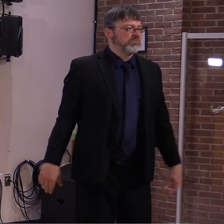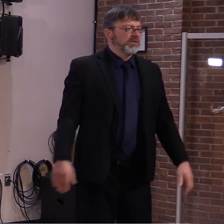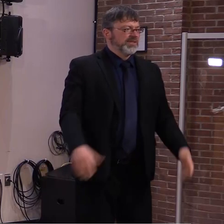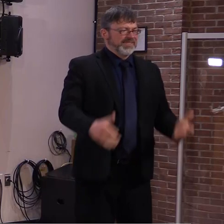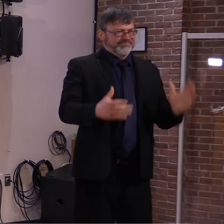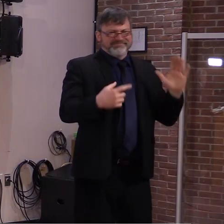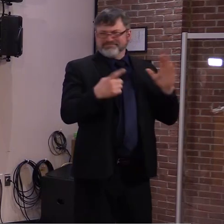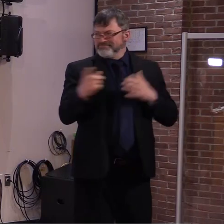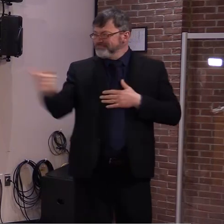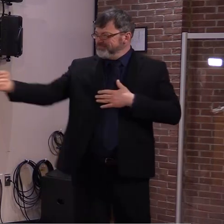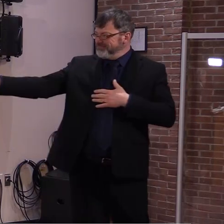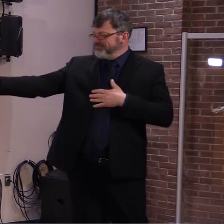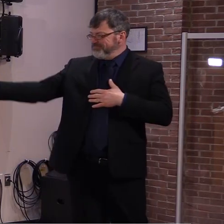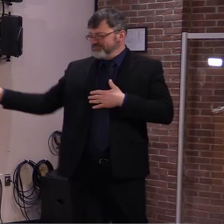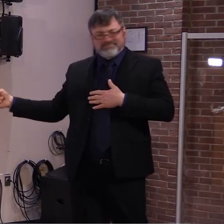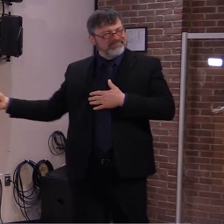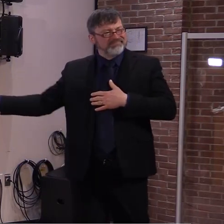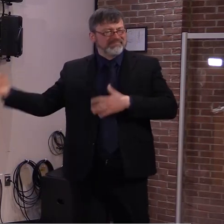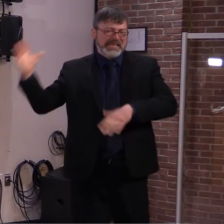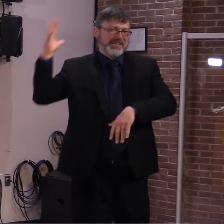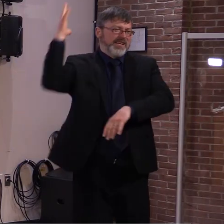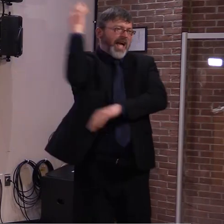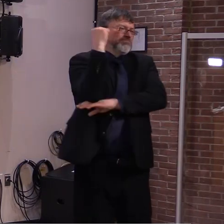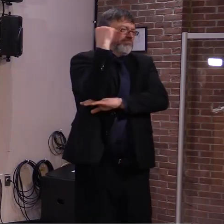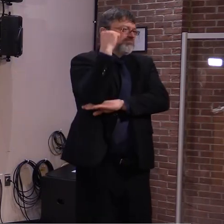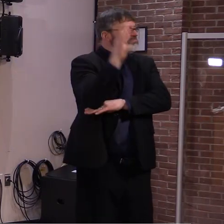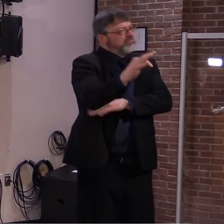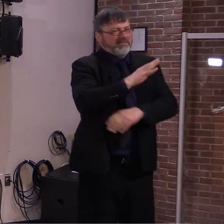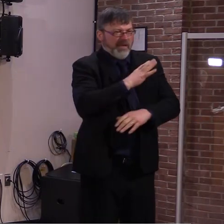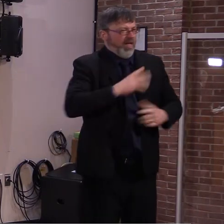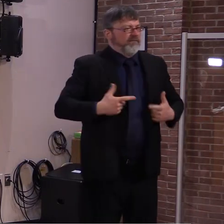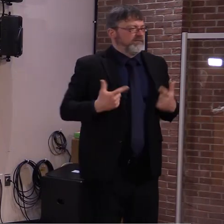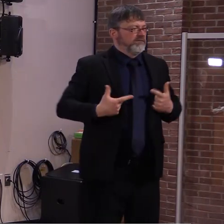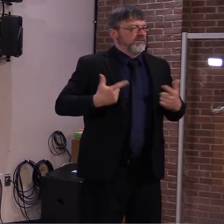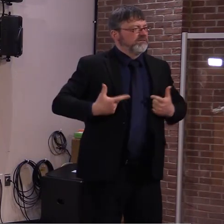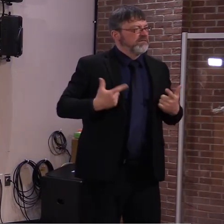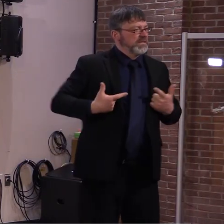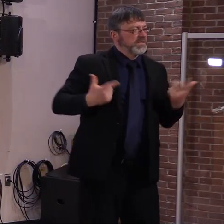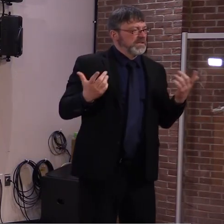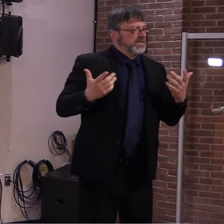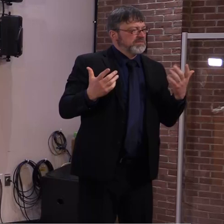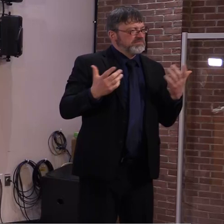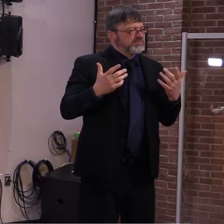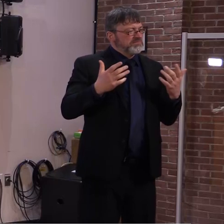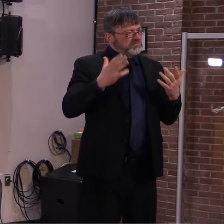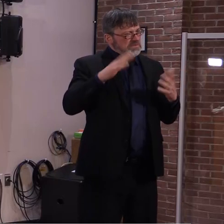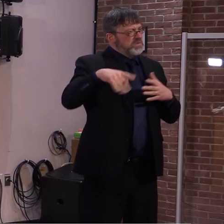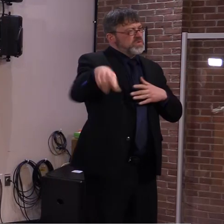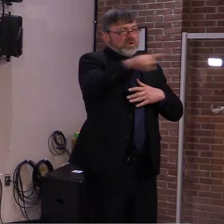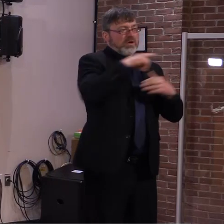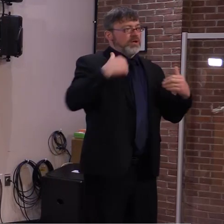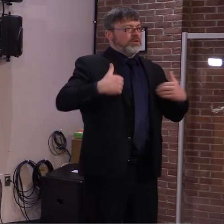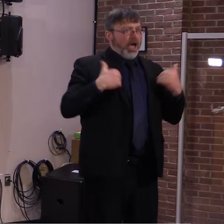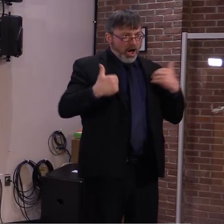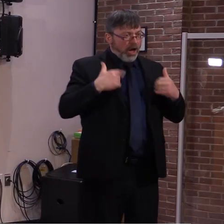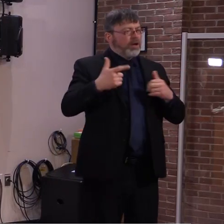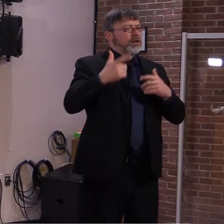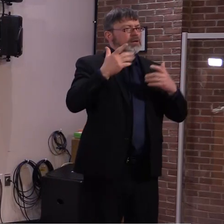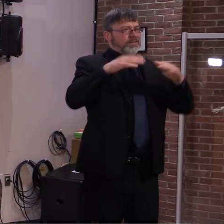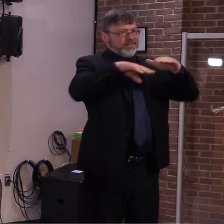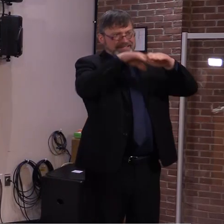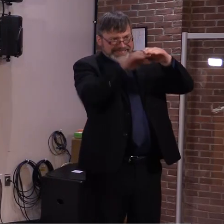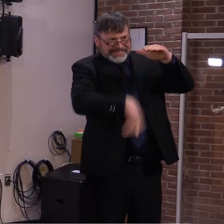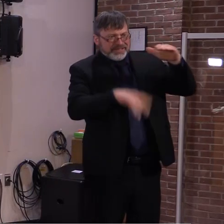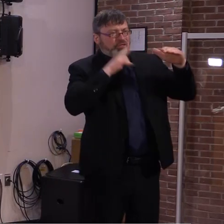confident as the population gets younger, we're starting to see everybody starting to register on the website and less traffic